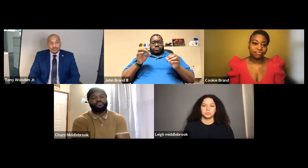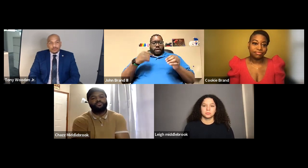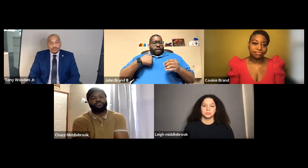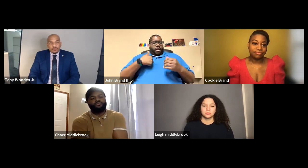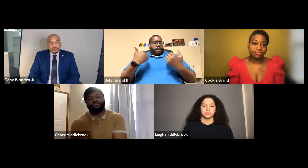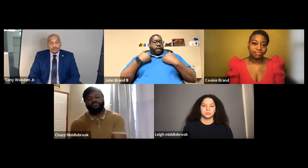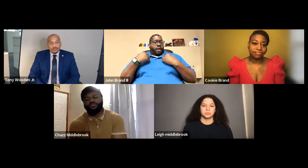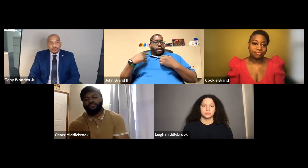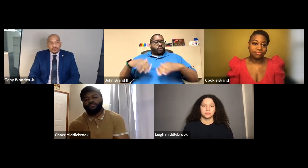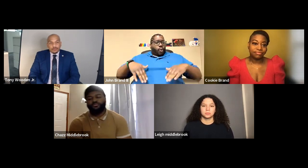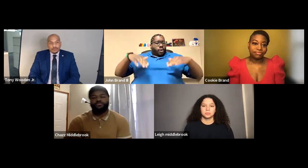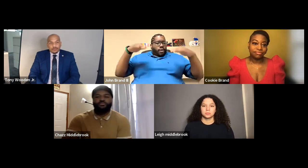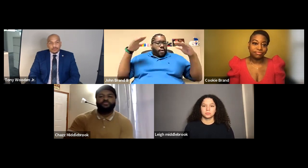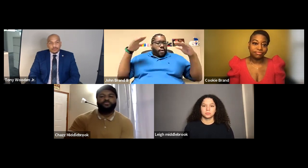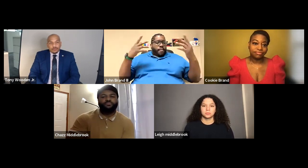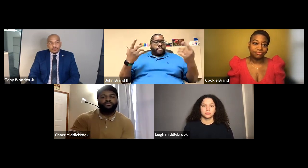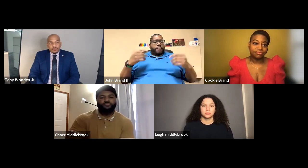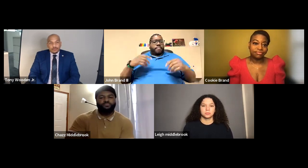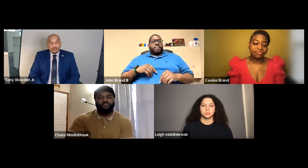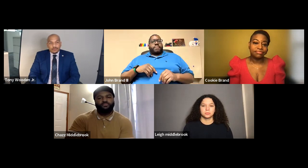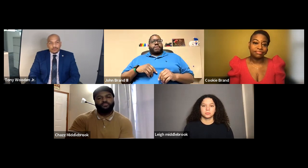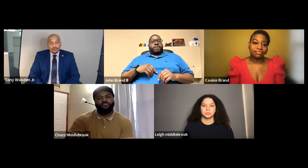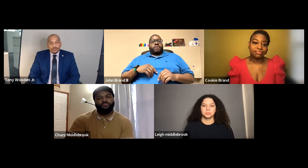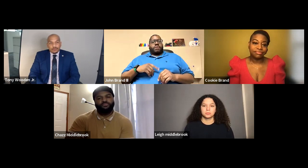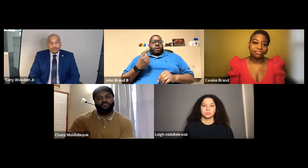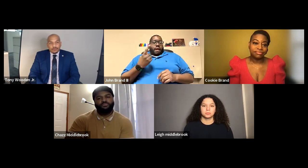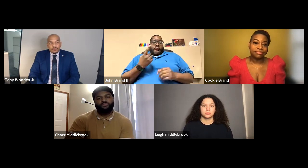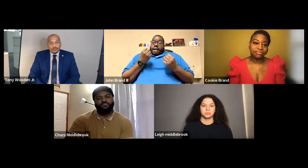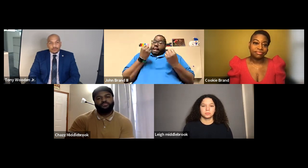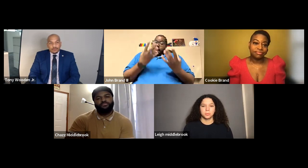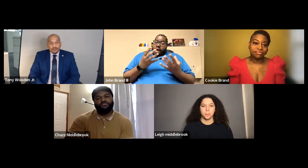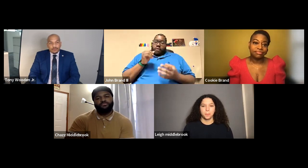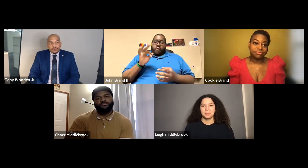school, even though I know that I had access to language in my youth.